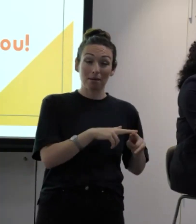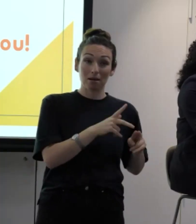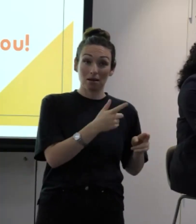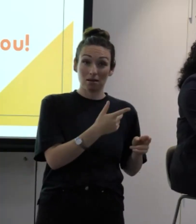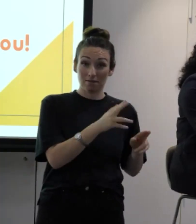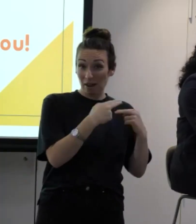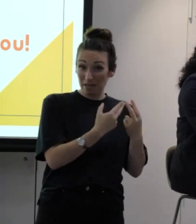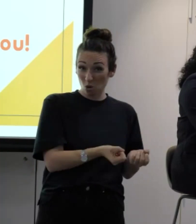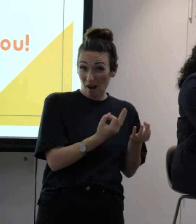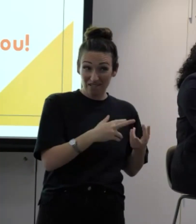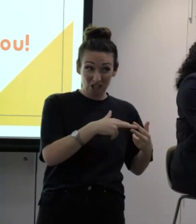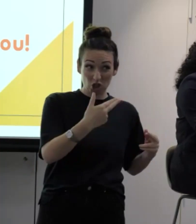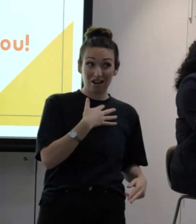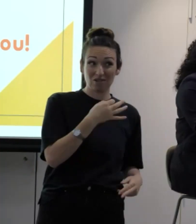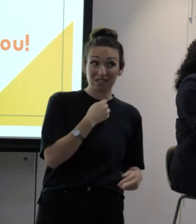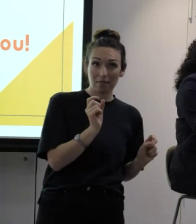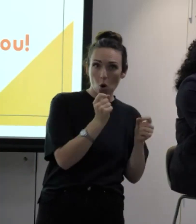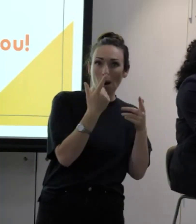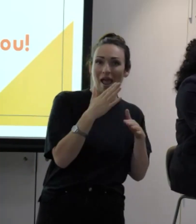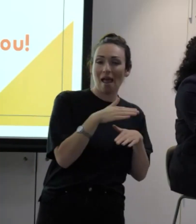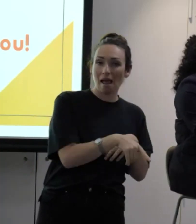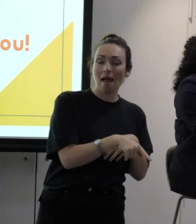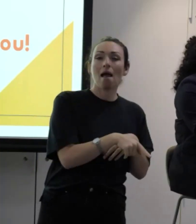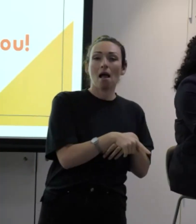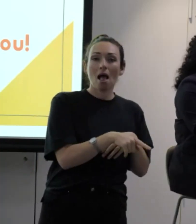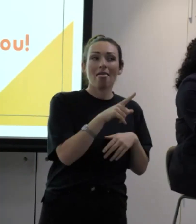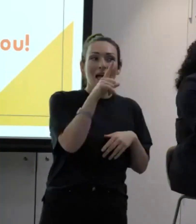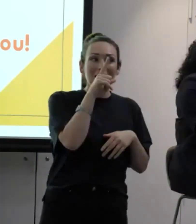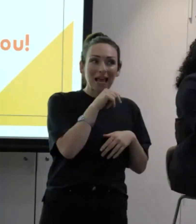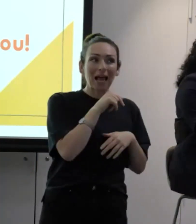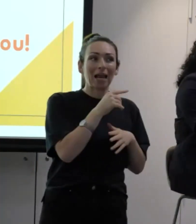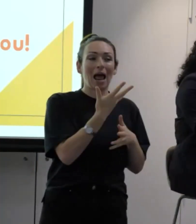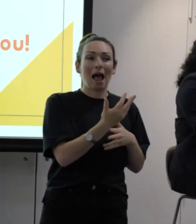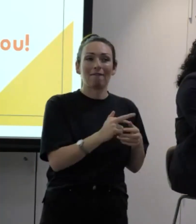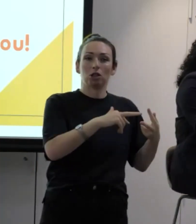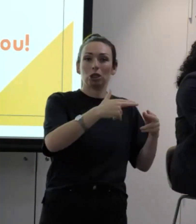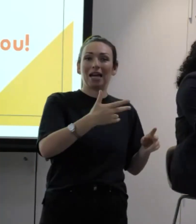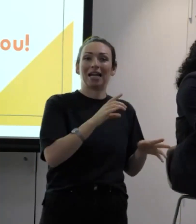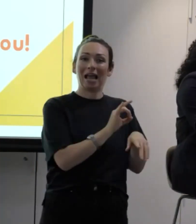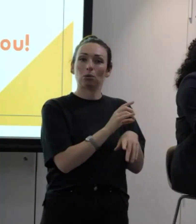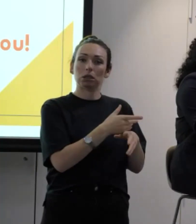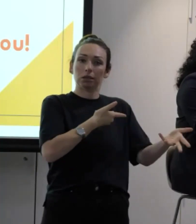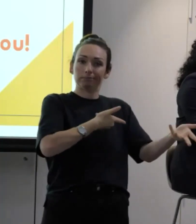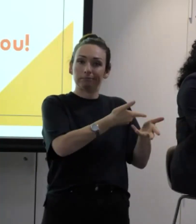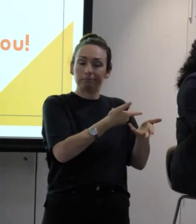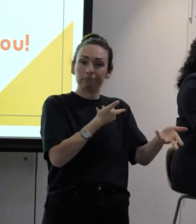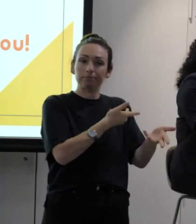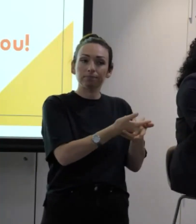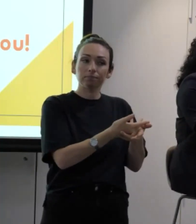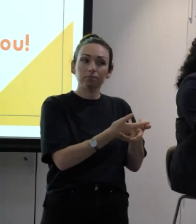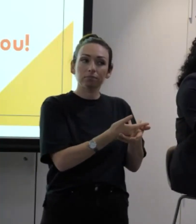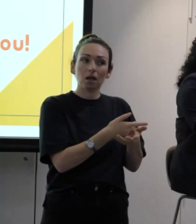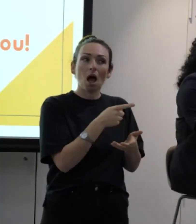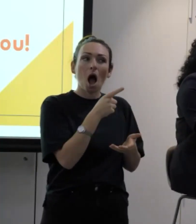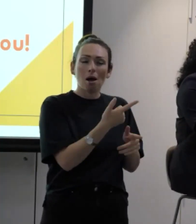that parents are aware of, they sort of can be taken down a genetic counseling line. These are serious genetic